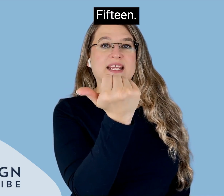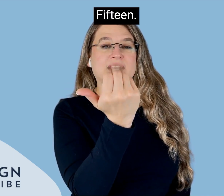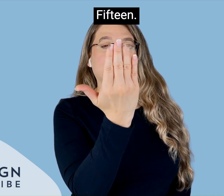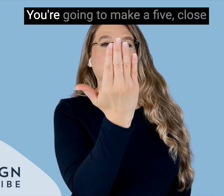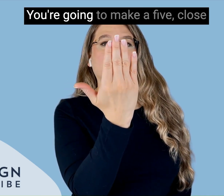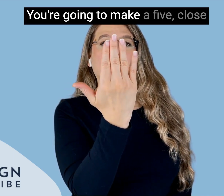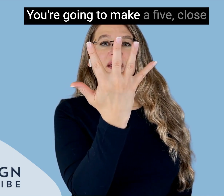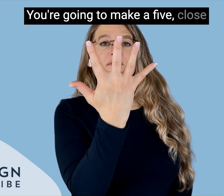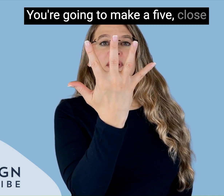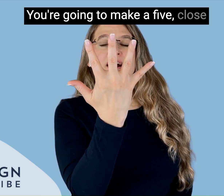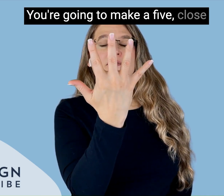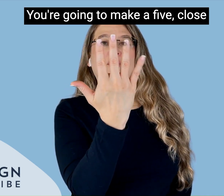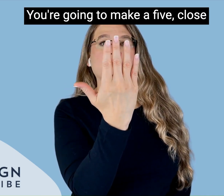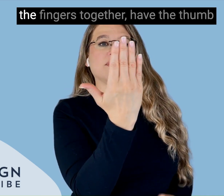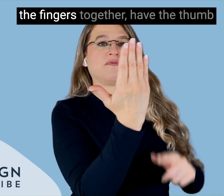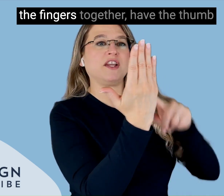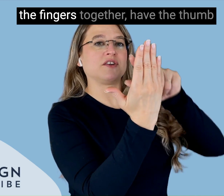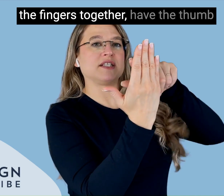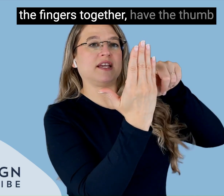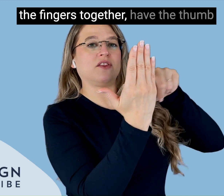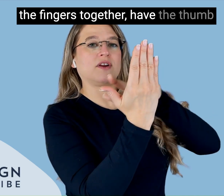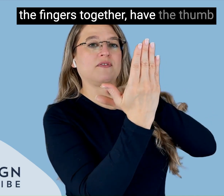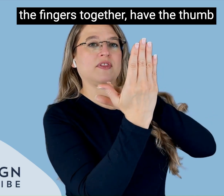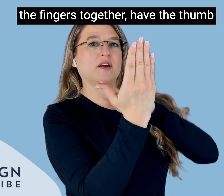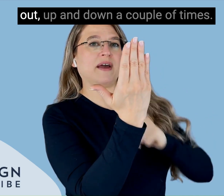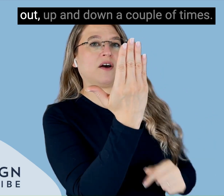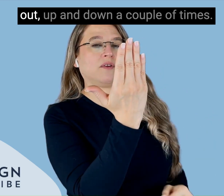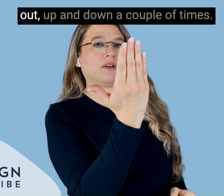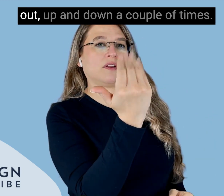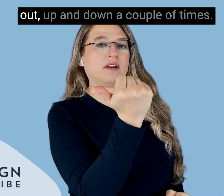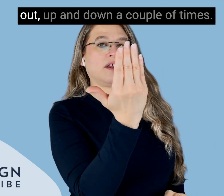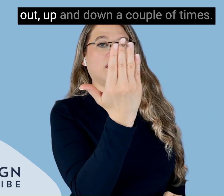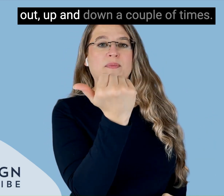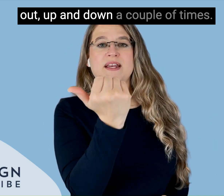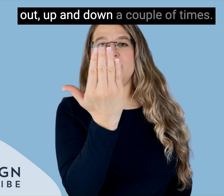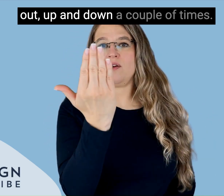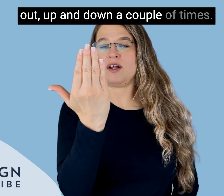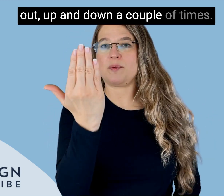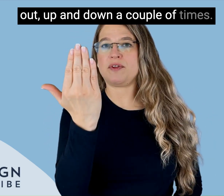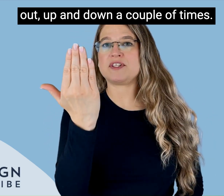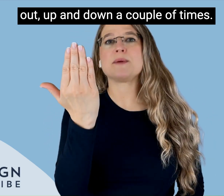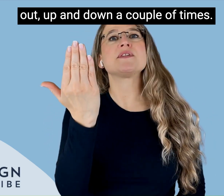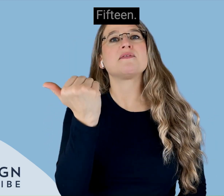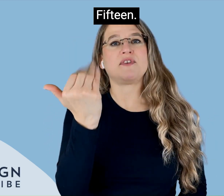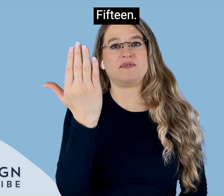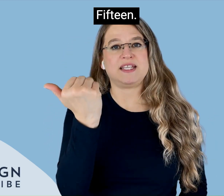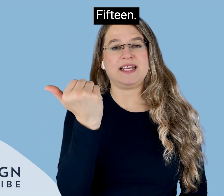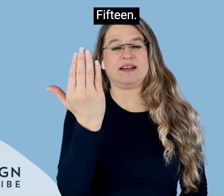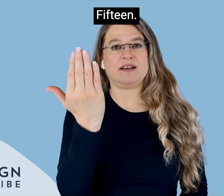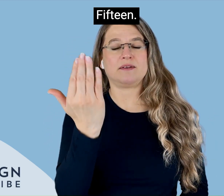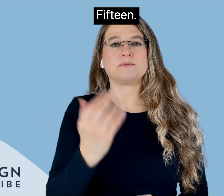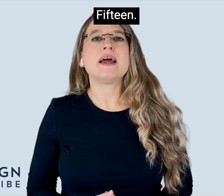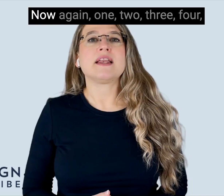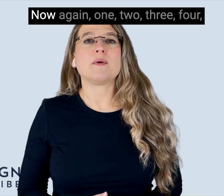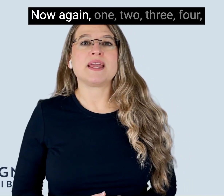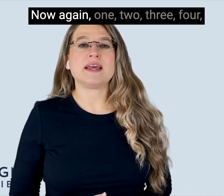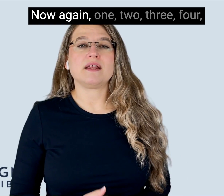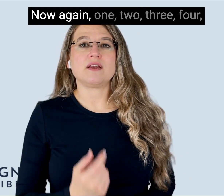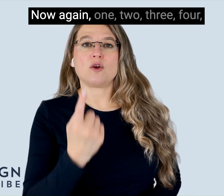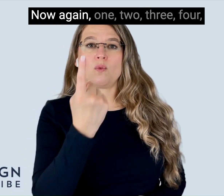15, you're going to make a 5, close the fingers together, have the thumb out, up and down a couple of times, 15. Now again,